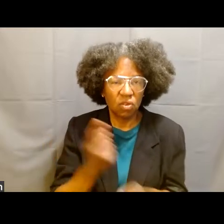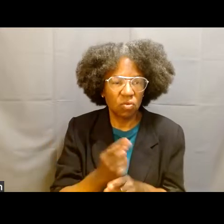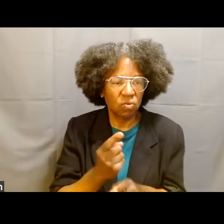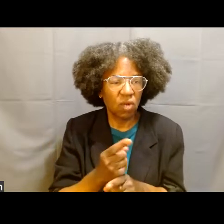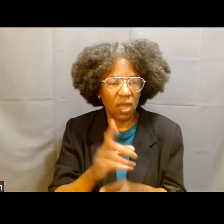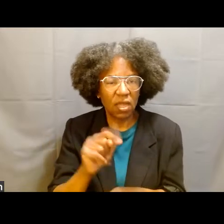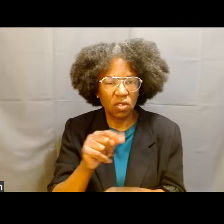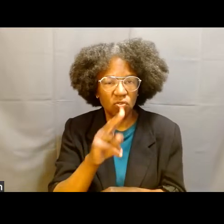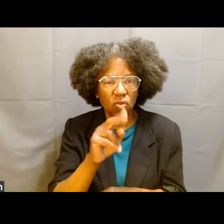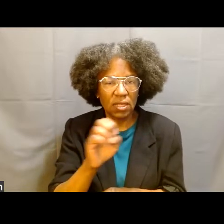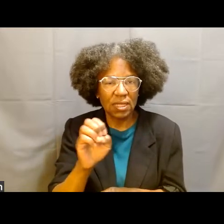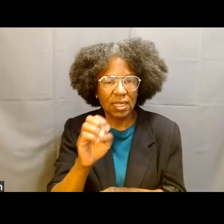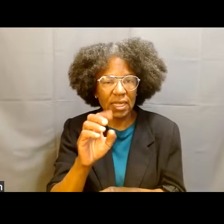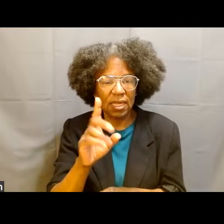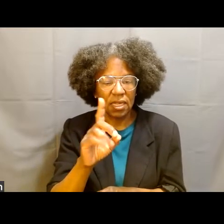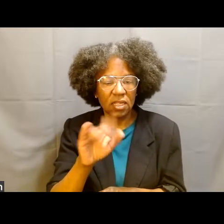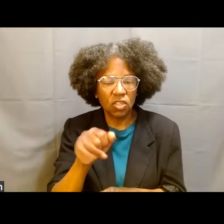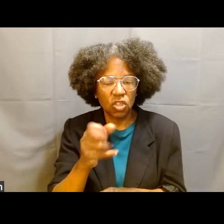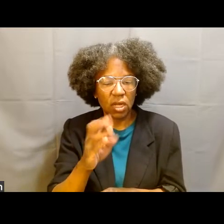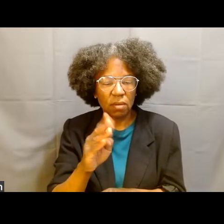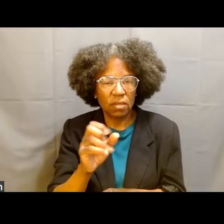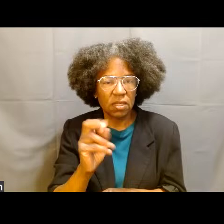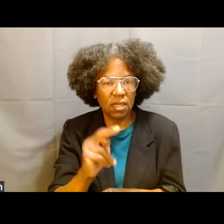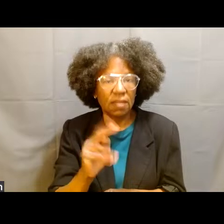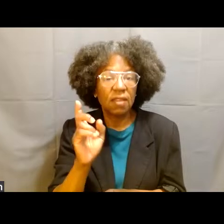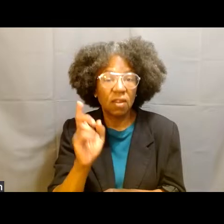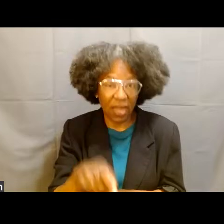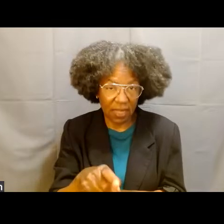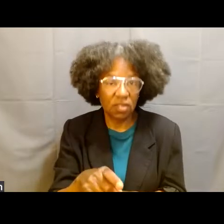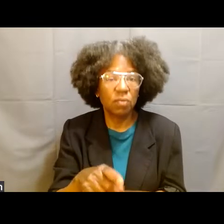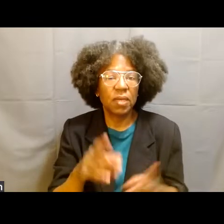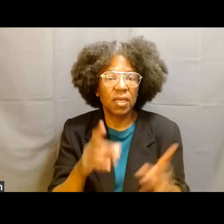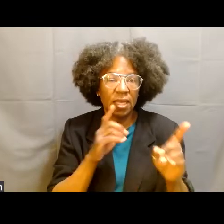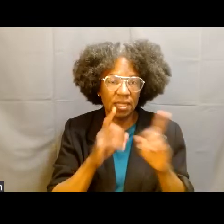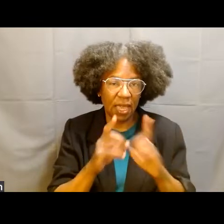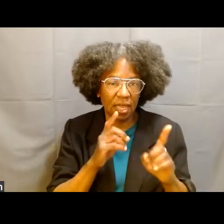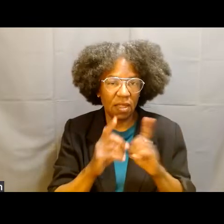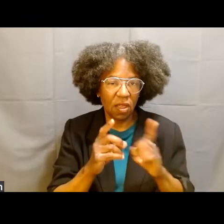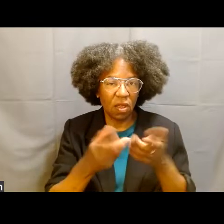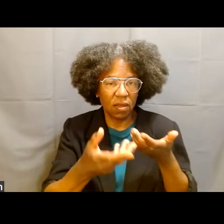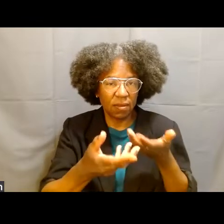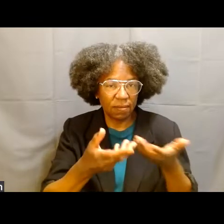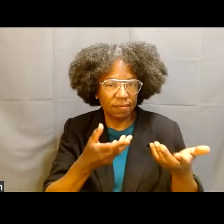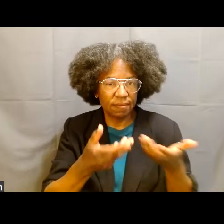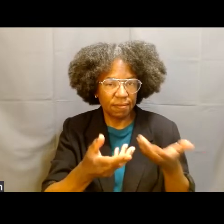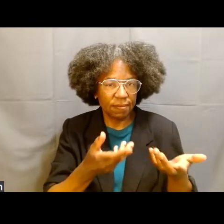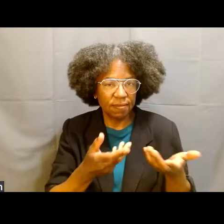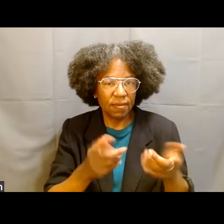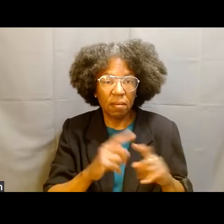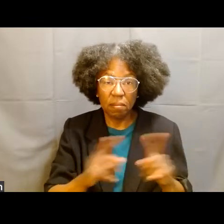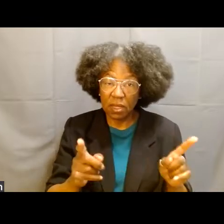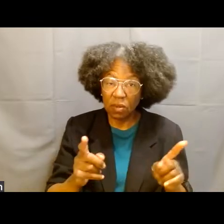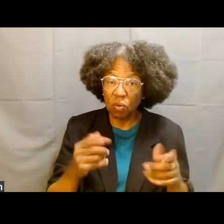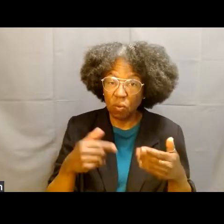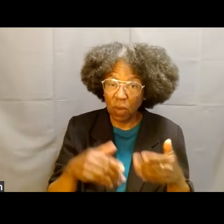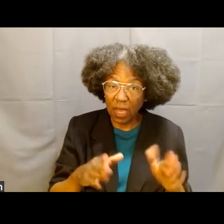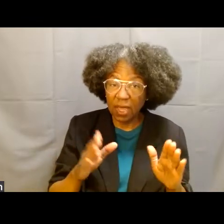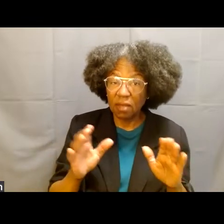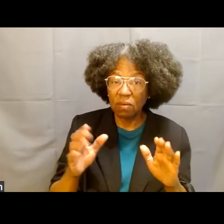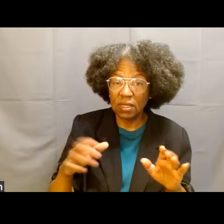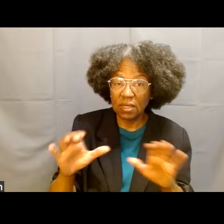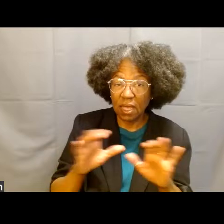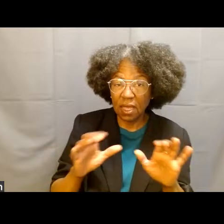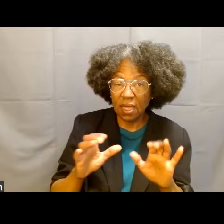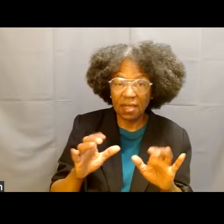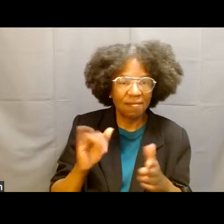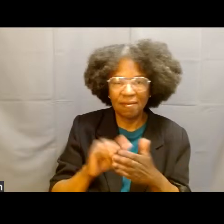that there has to be a dialogue. But in the way that that was held, that's not the answer. So,